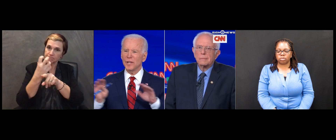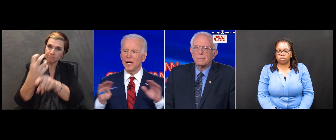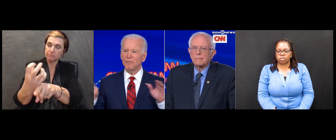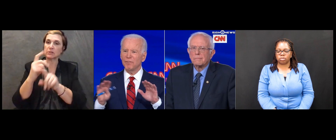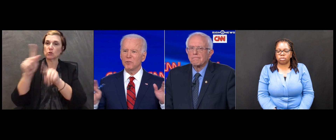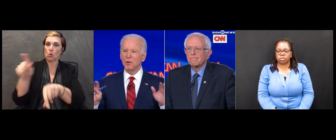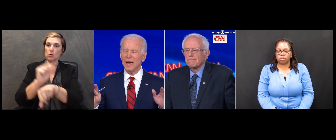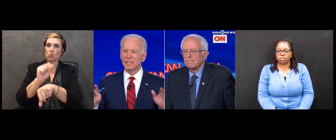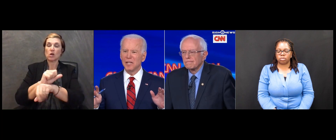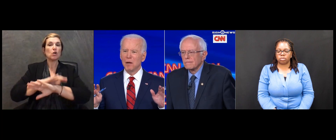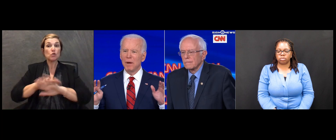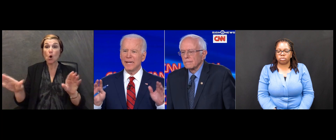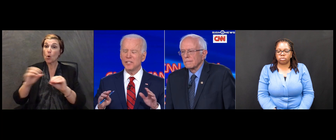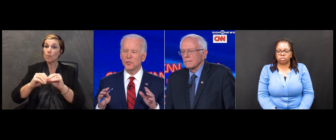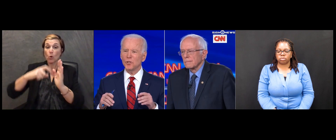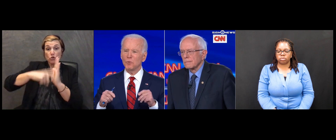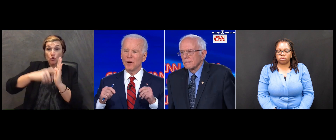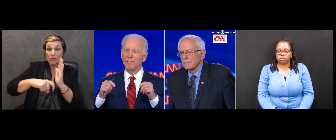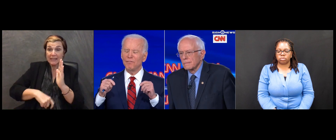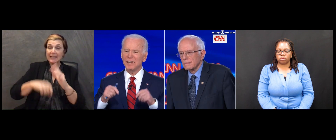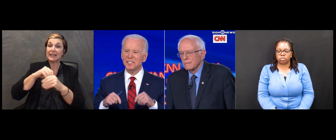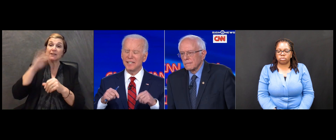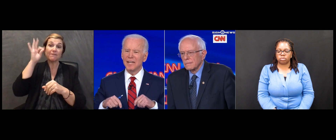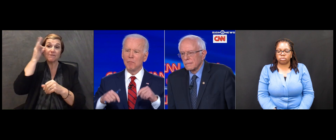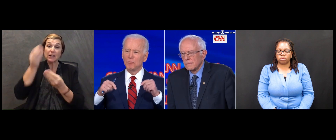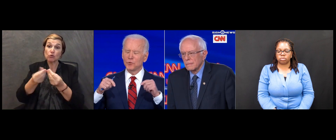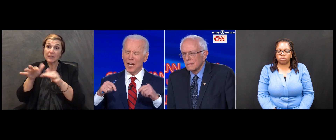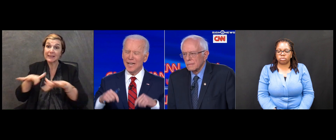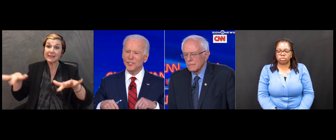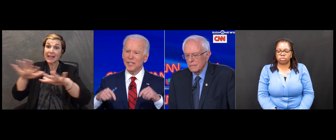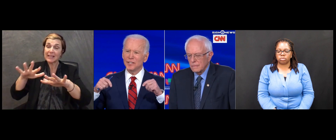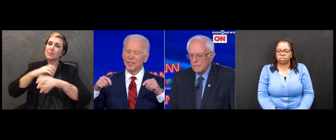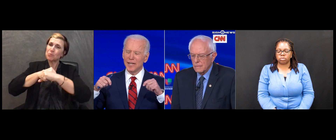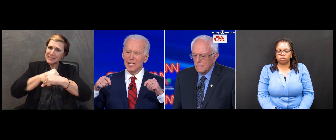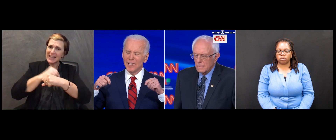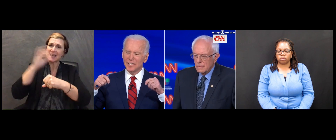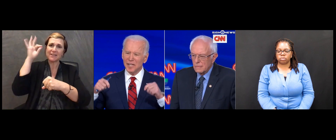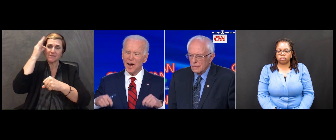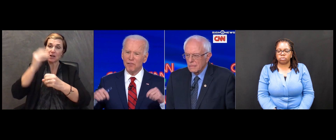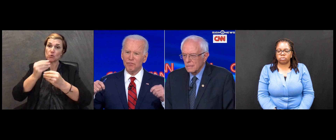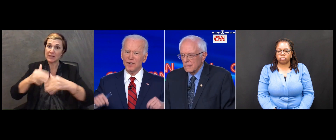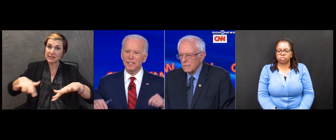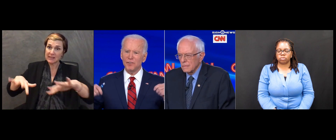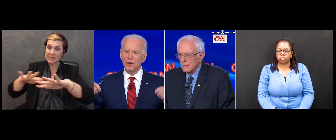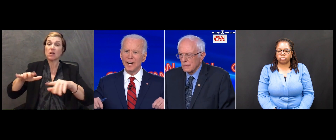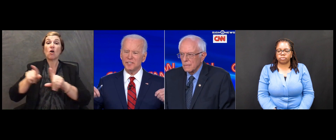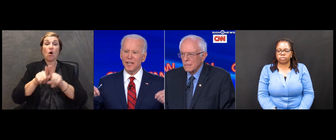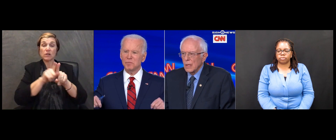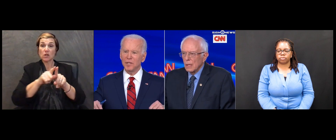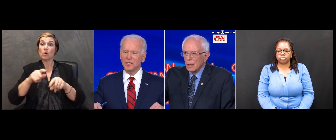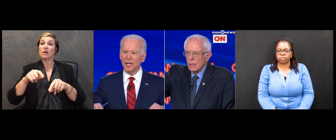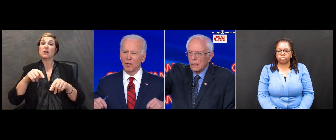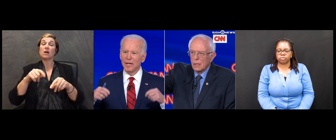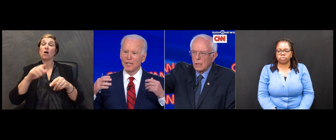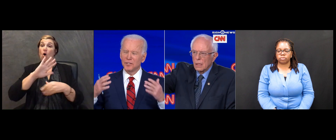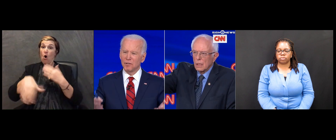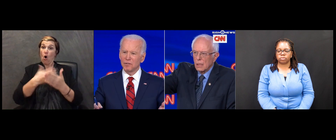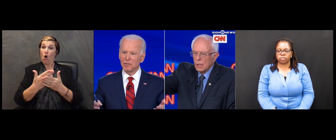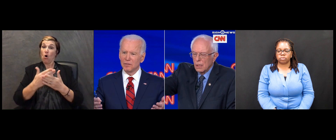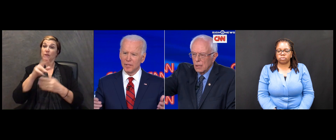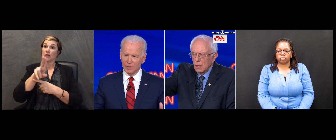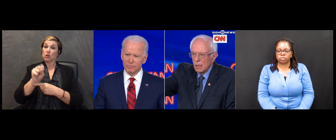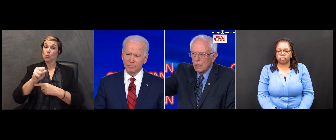no more drilling on federal lands, making sure that we invest in changing the entire fleet of the United States military